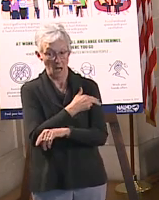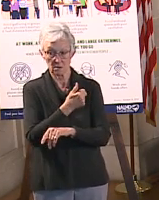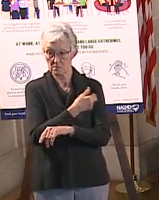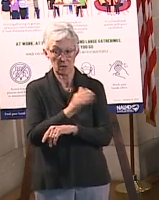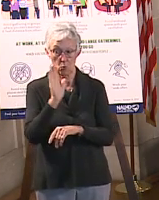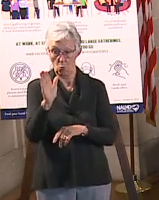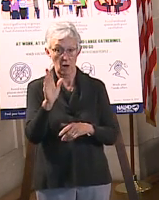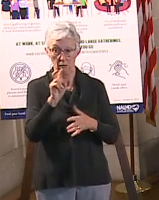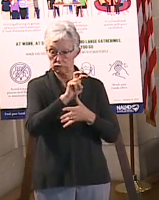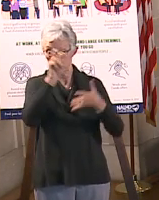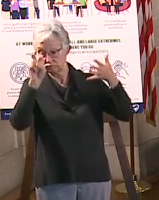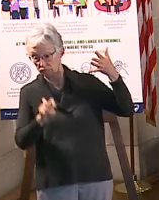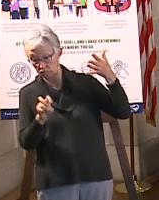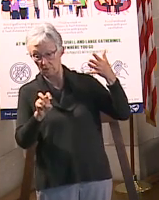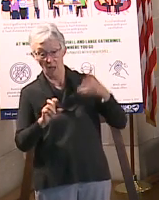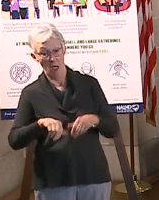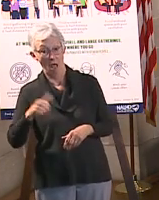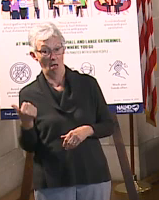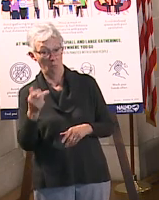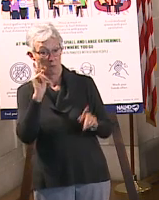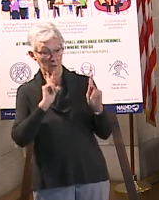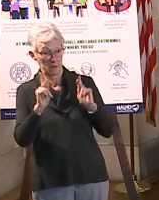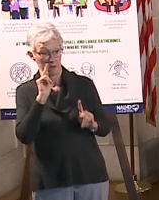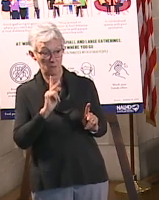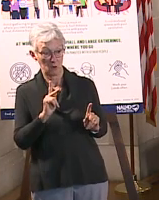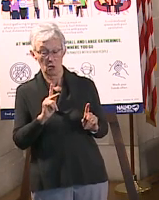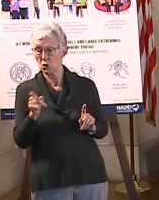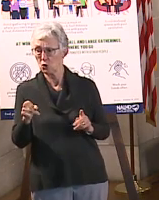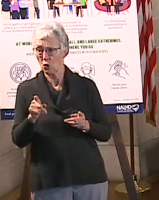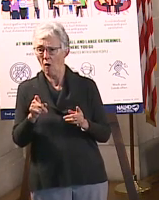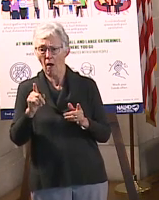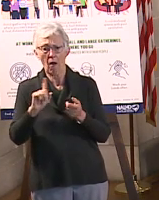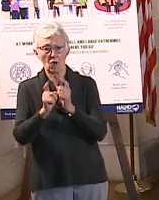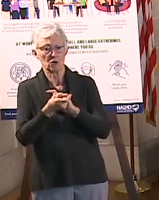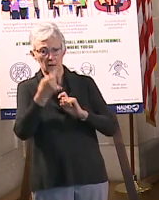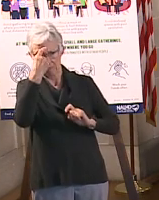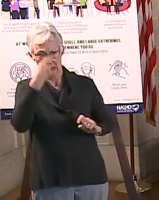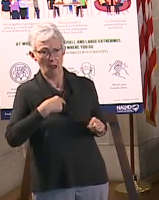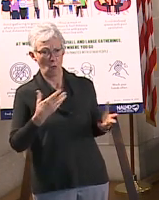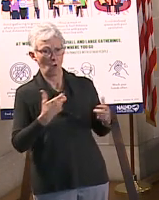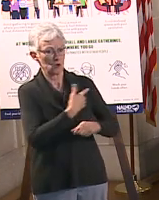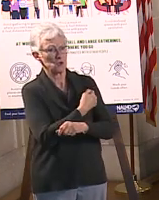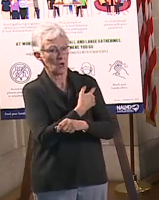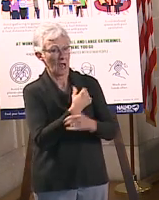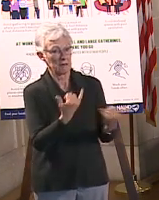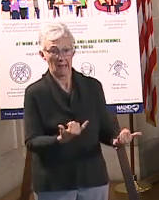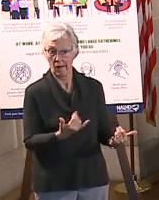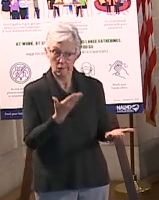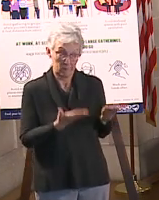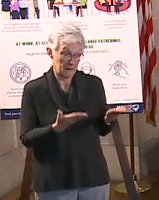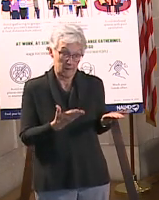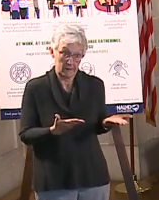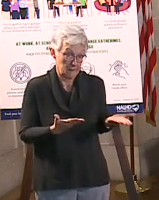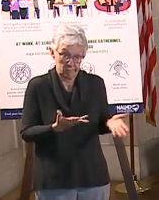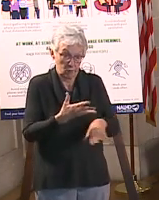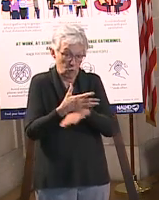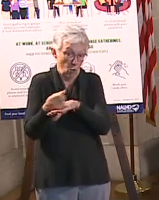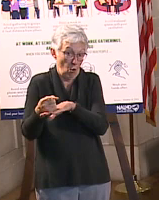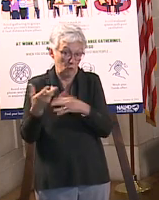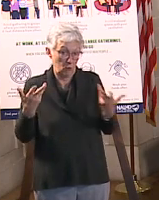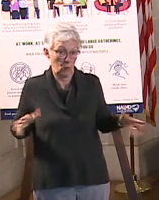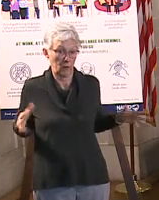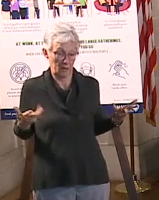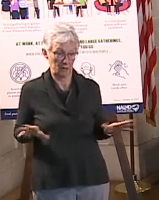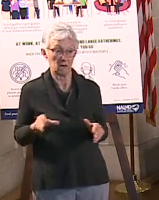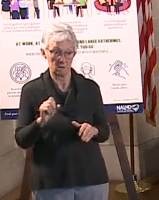on, so you may not, if you decline and change your mind later, that vaccine may not be available later. So please take into consideration as you're being